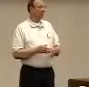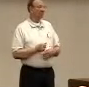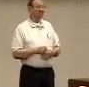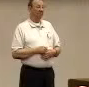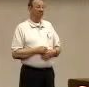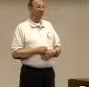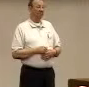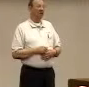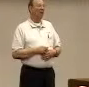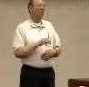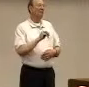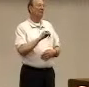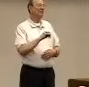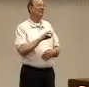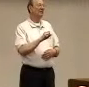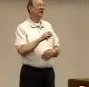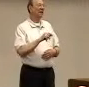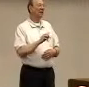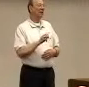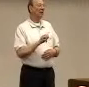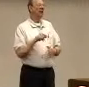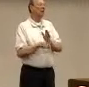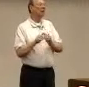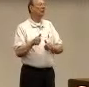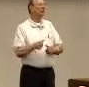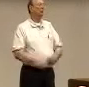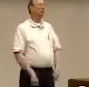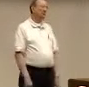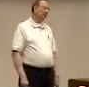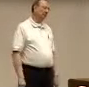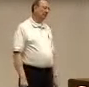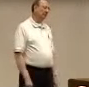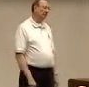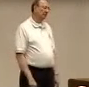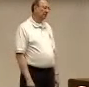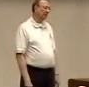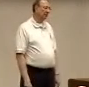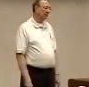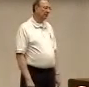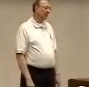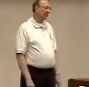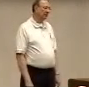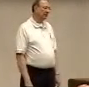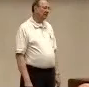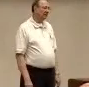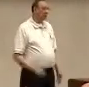fiancée got pregnant. She had a miscarriage. She committed suicide.